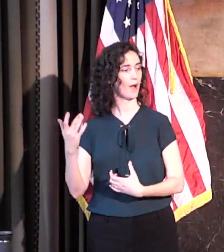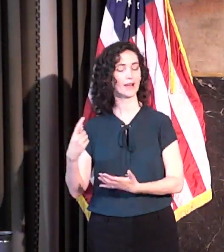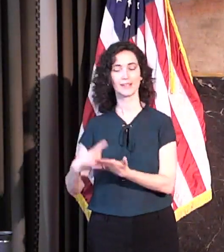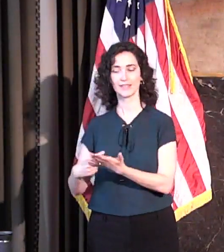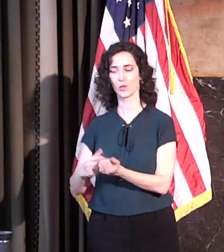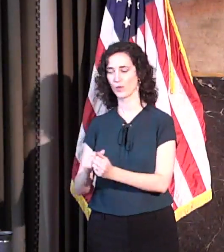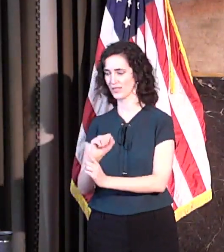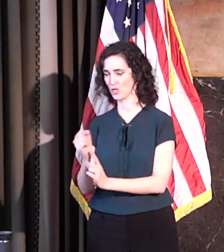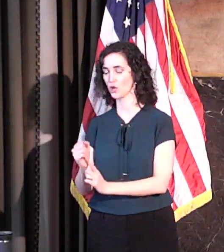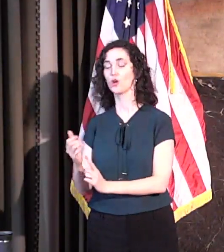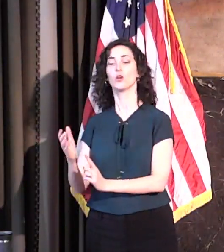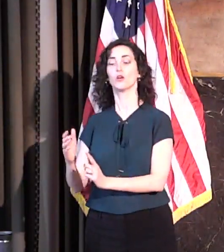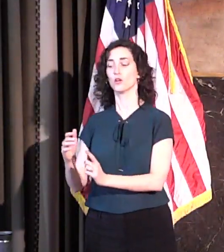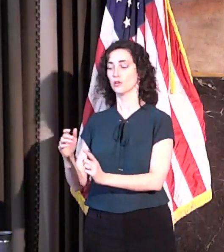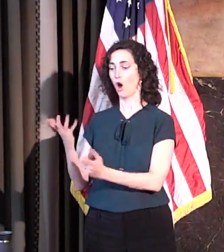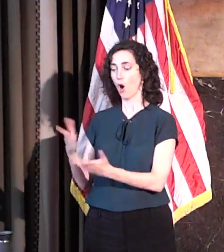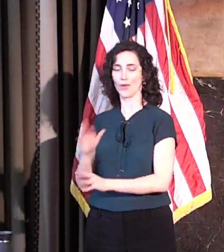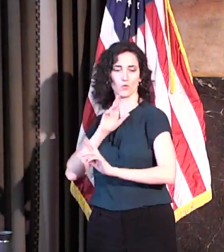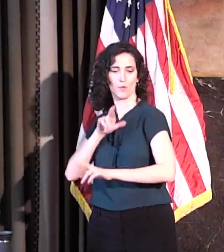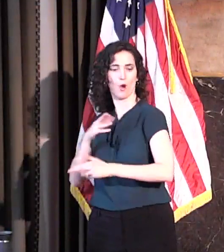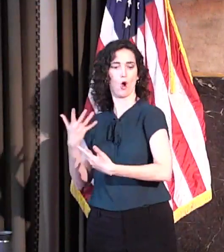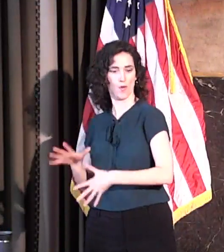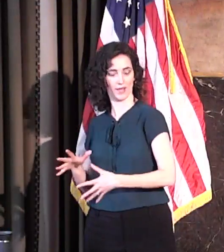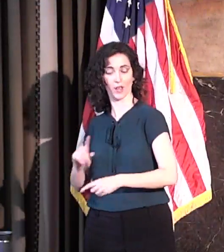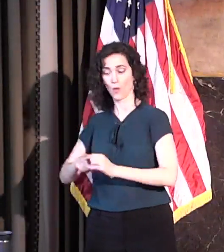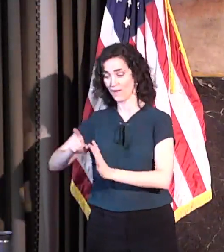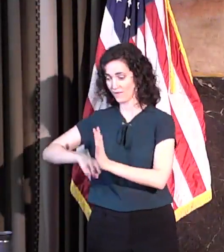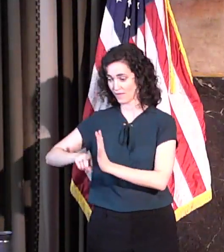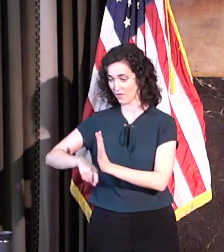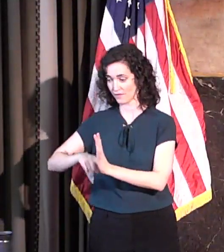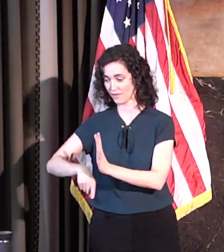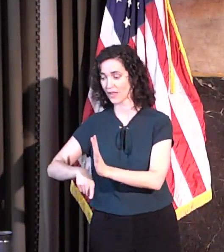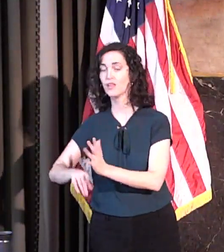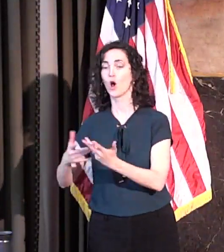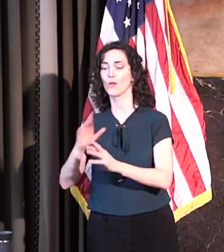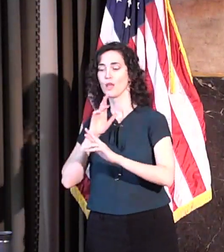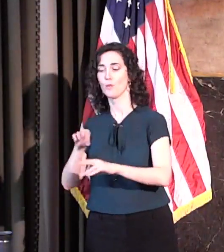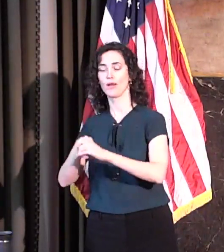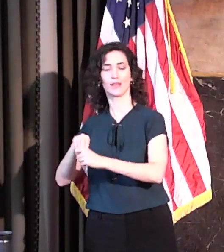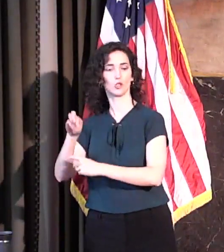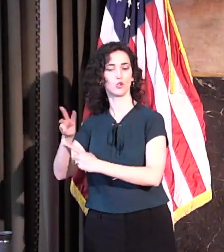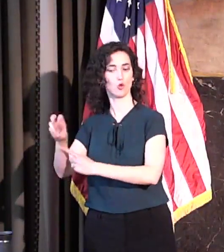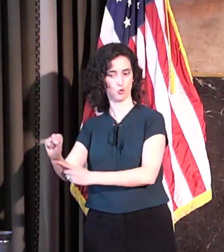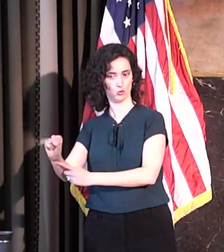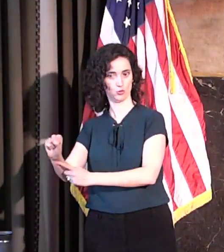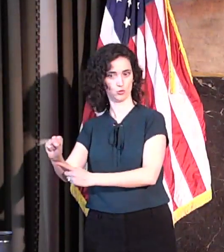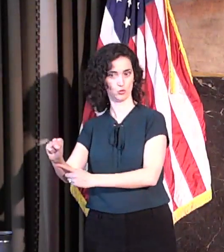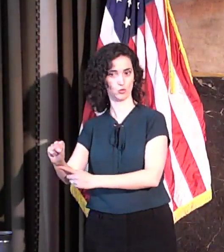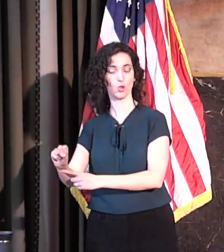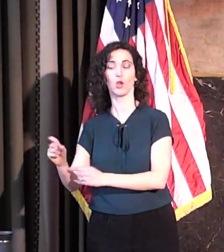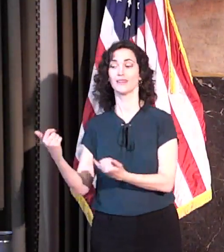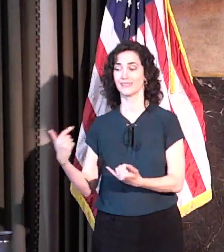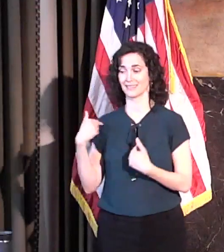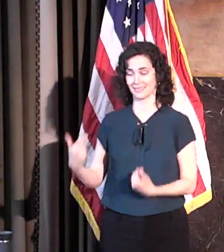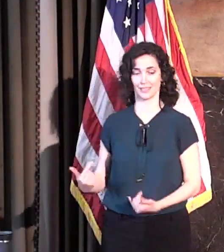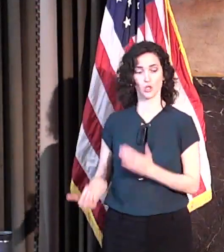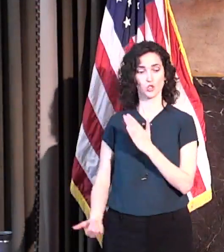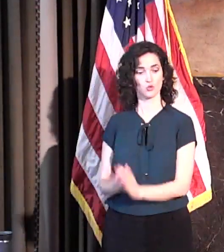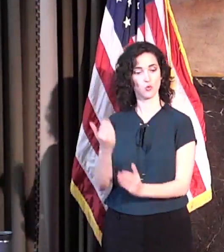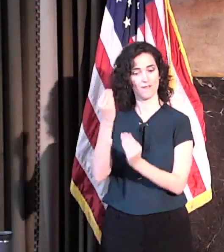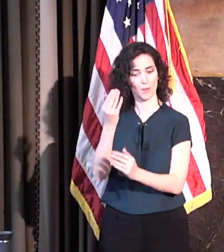or at the time of the report in the investigation, had only been reported in the media to that point. Since then, we've seen new information